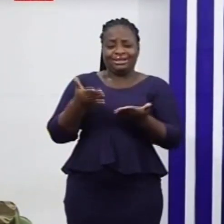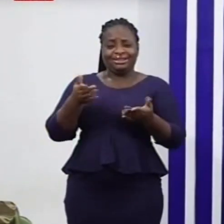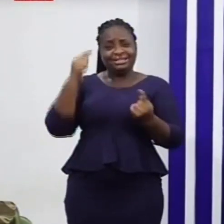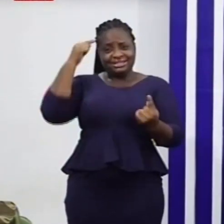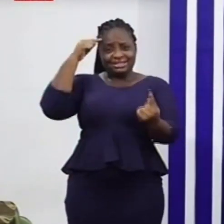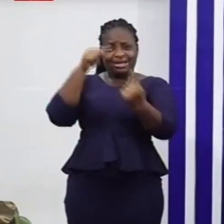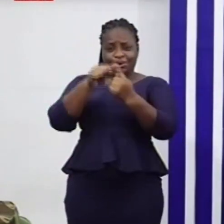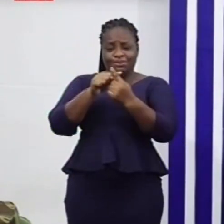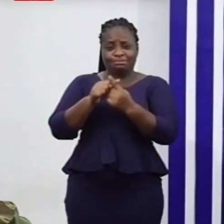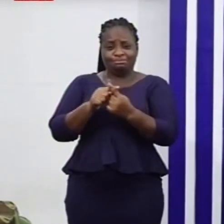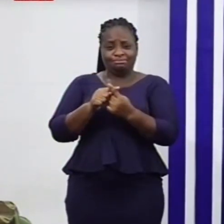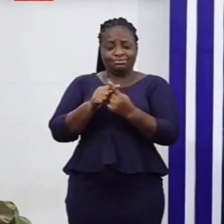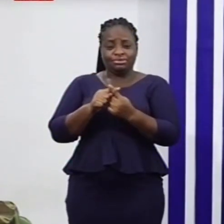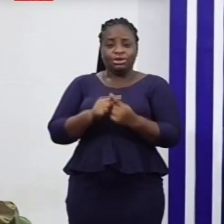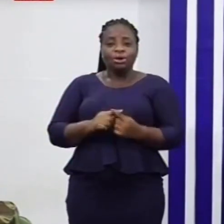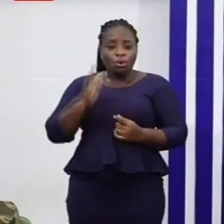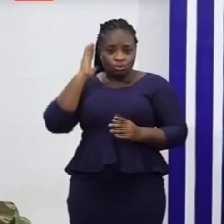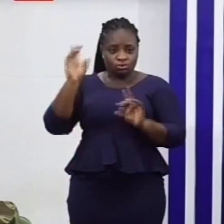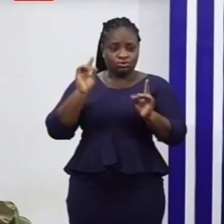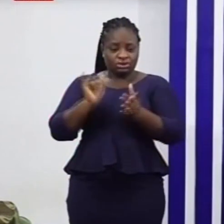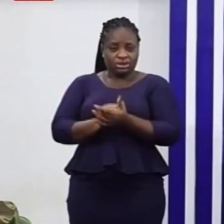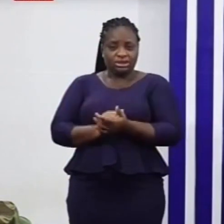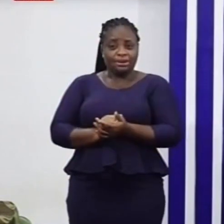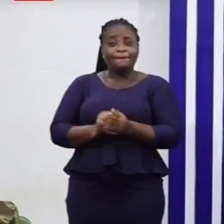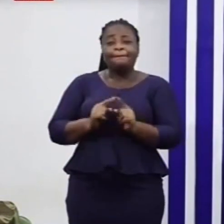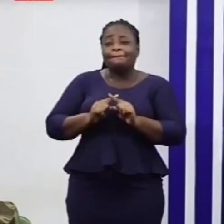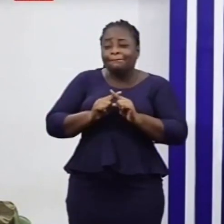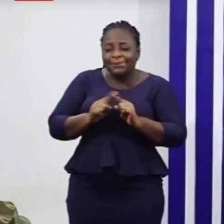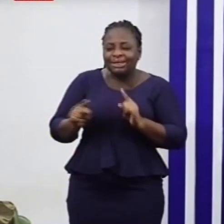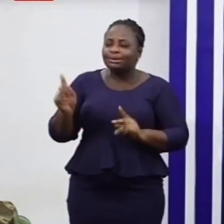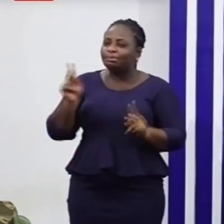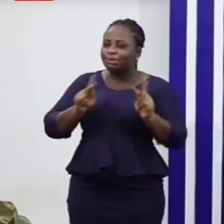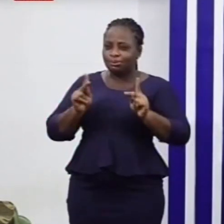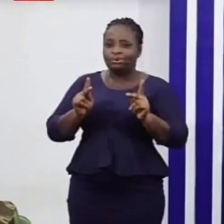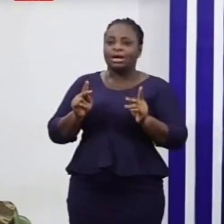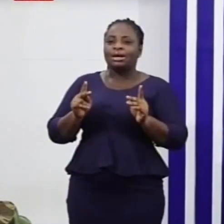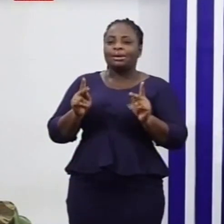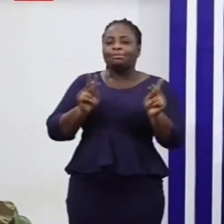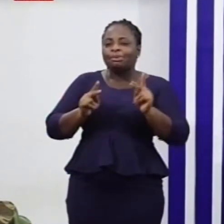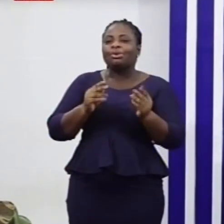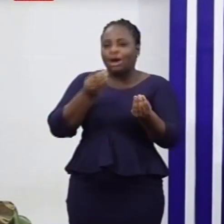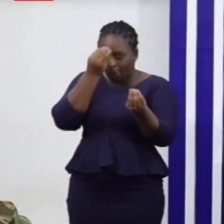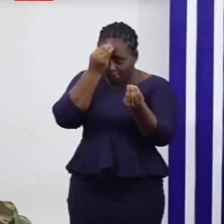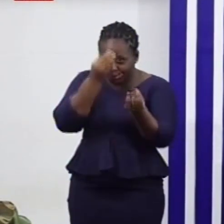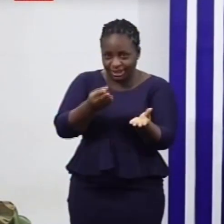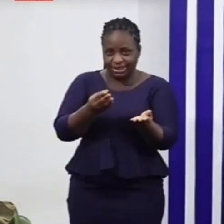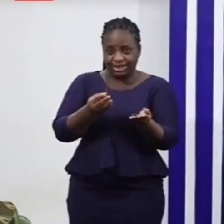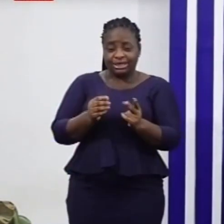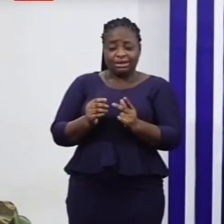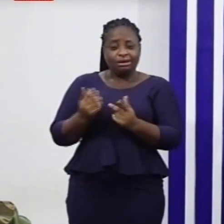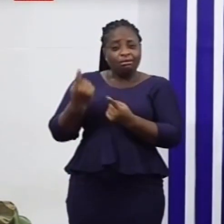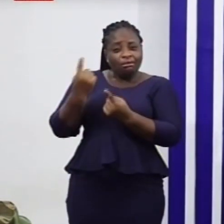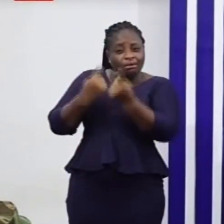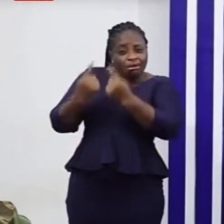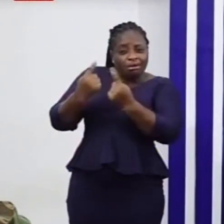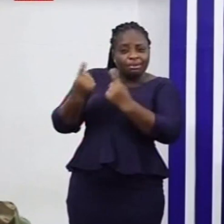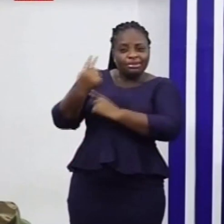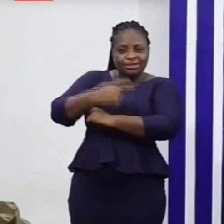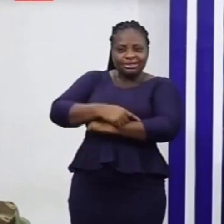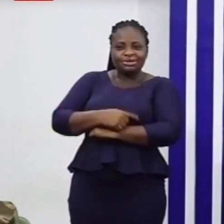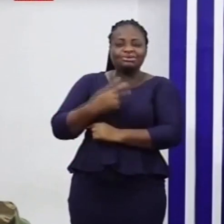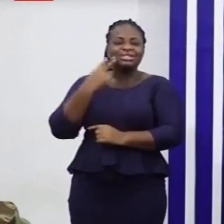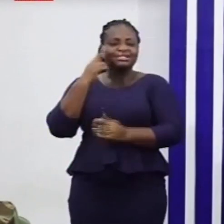them to book. We'll deal with that shortly, but the general picture is that generally people are complying. In the coming days, we will see a lot less